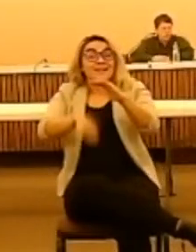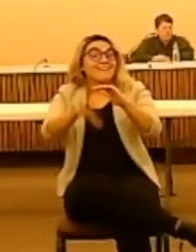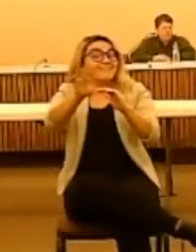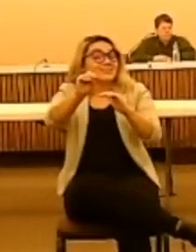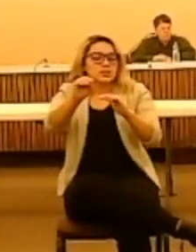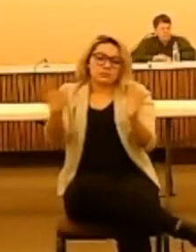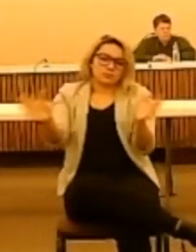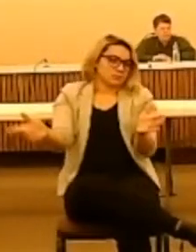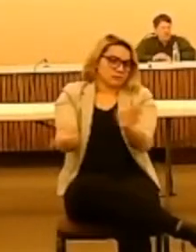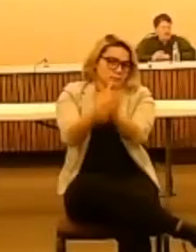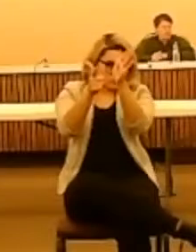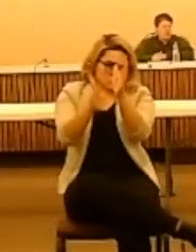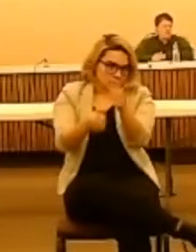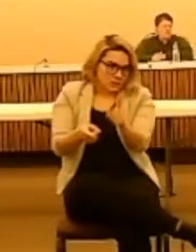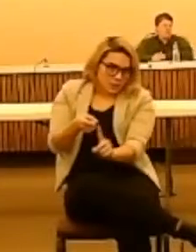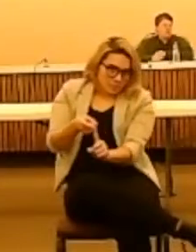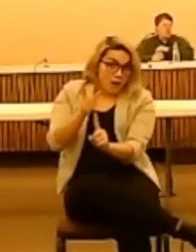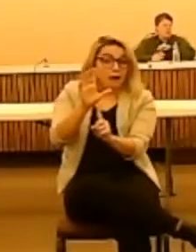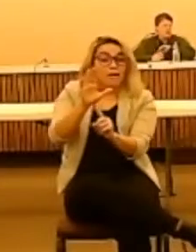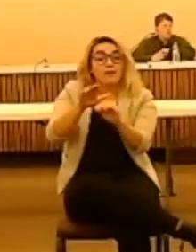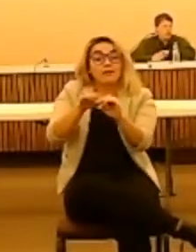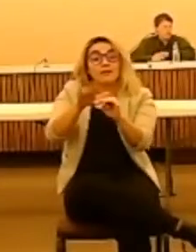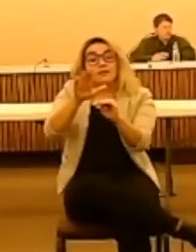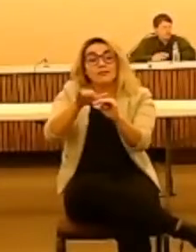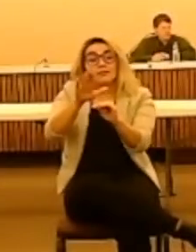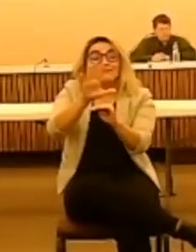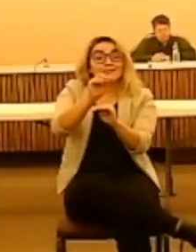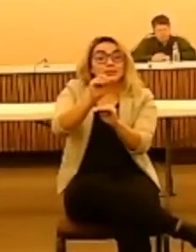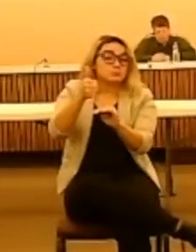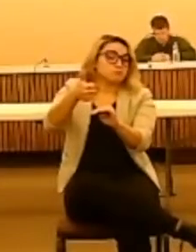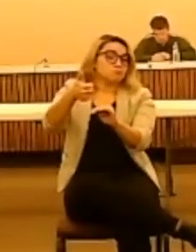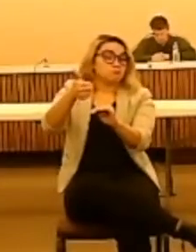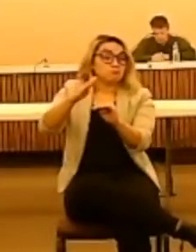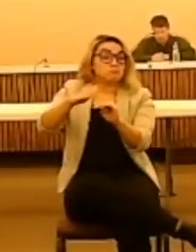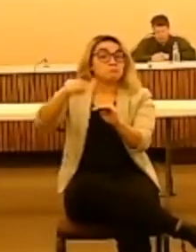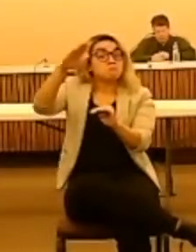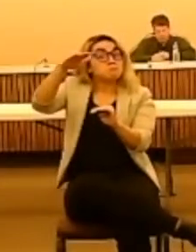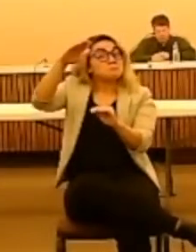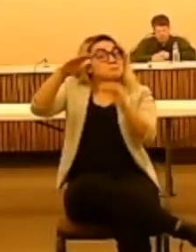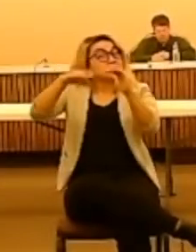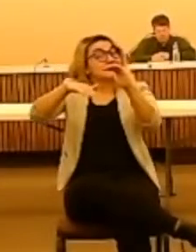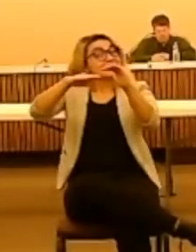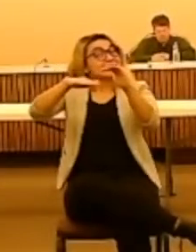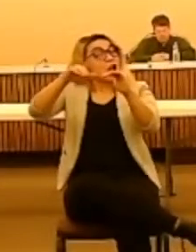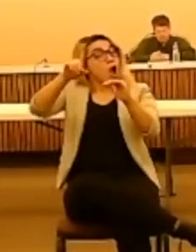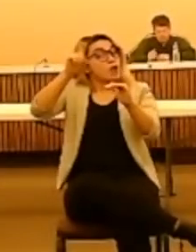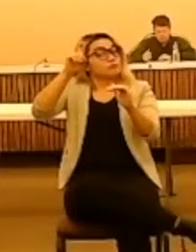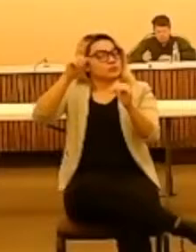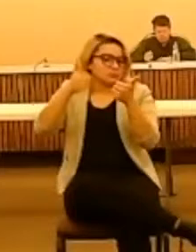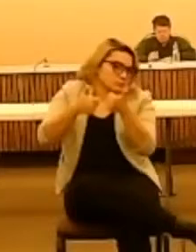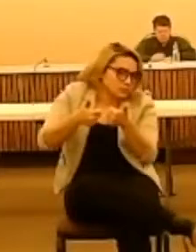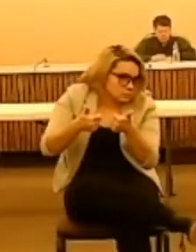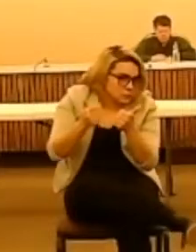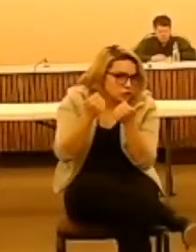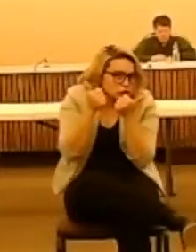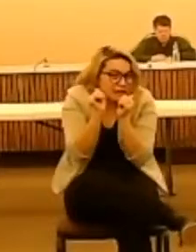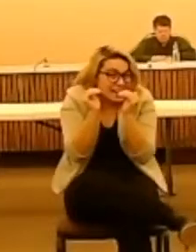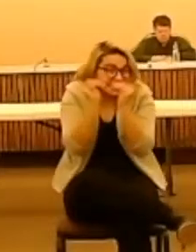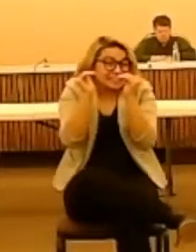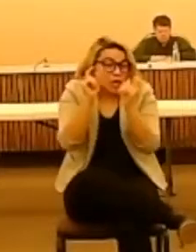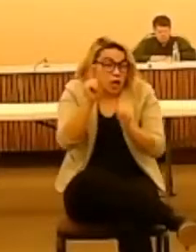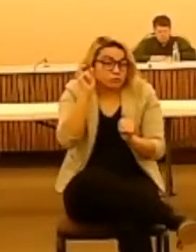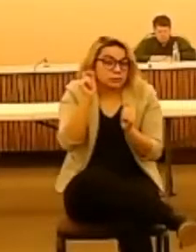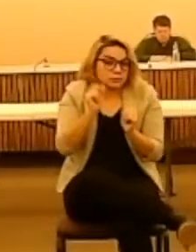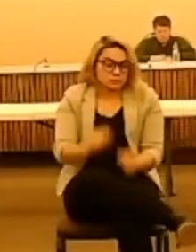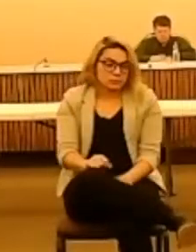100 with trying to stay as close to 100 as possible. Thanks, Kevin. Appreciate that. Not a problem. That's what I'm